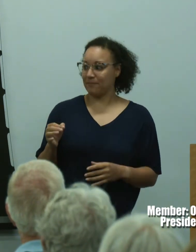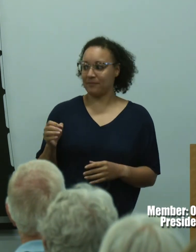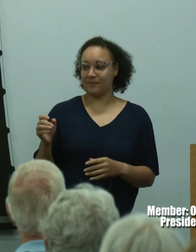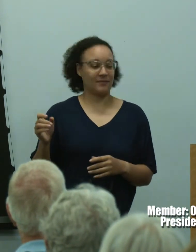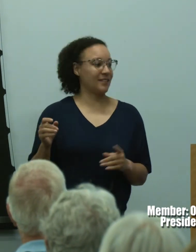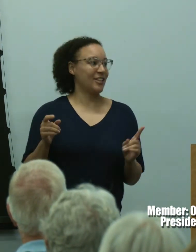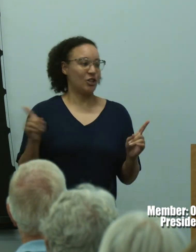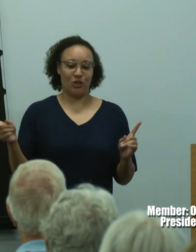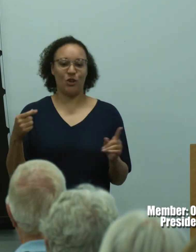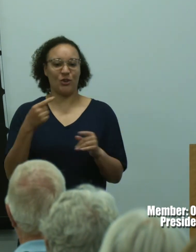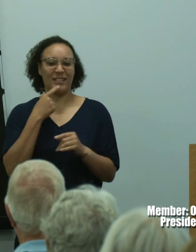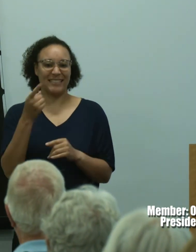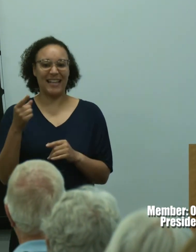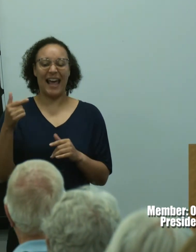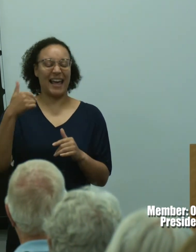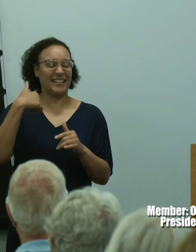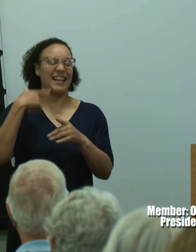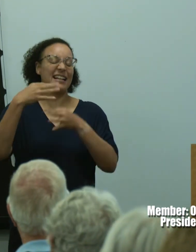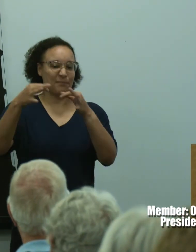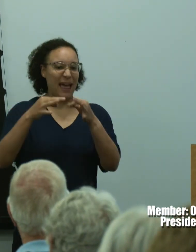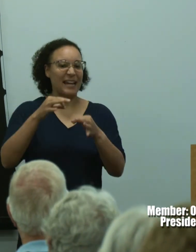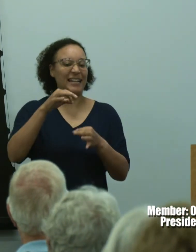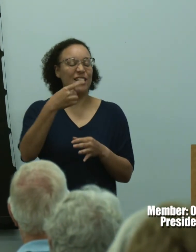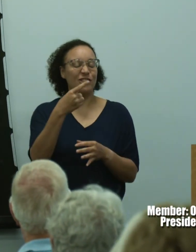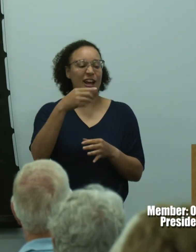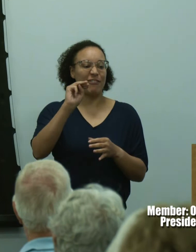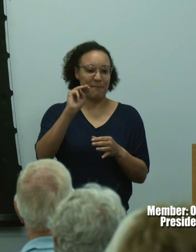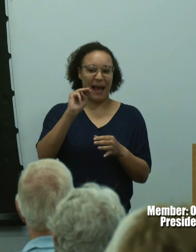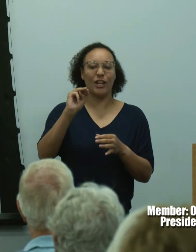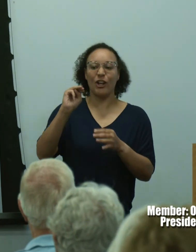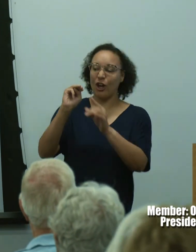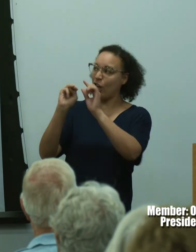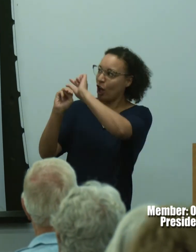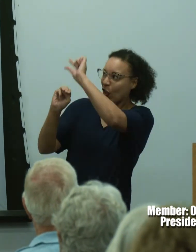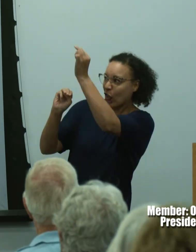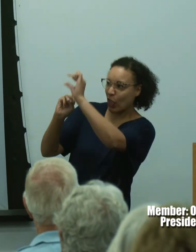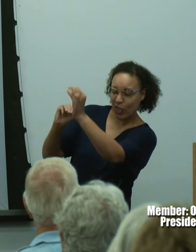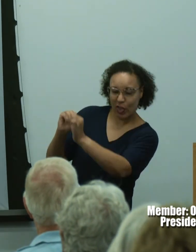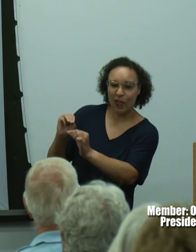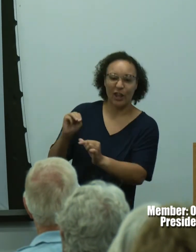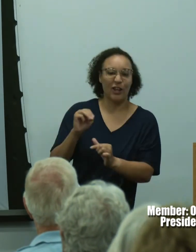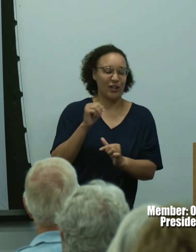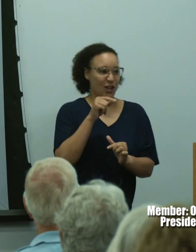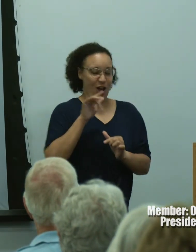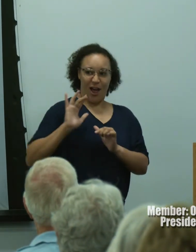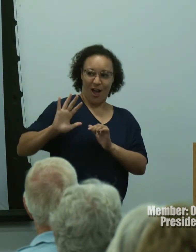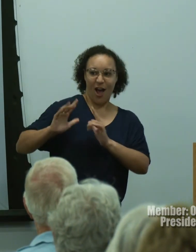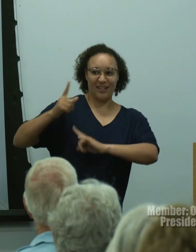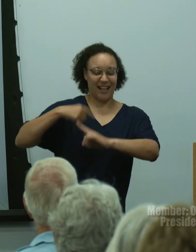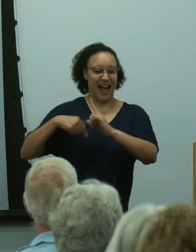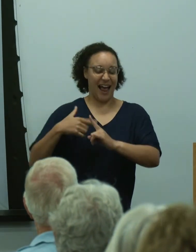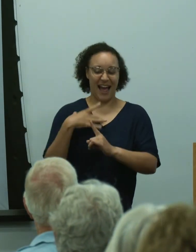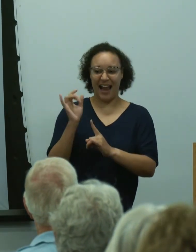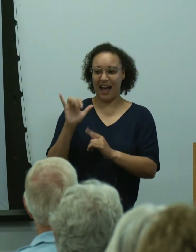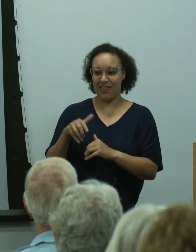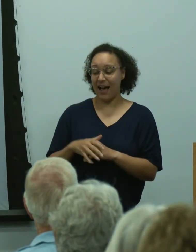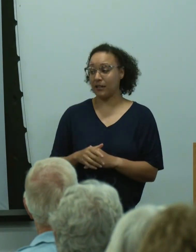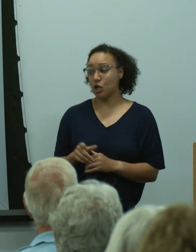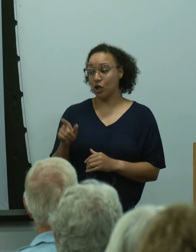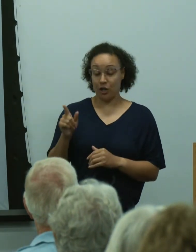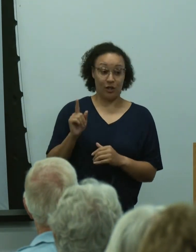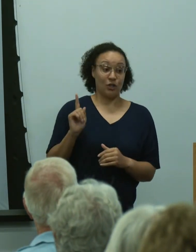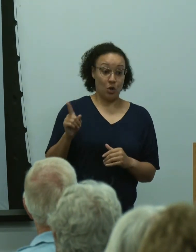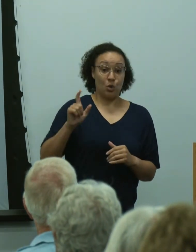did like this. So that's an appropriate sign for what's going on in the legislature, and you should be as outraged